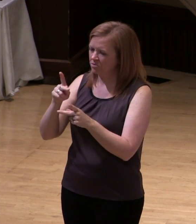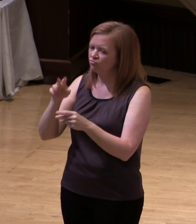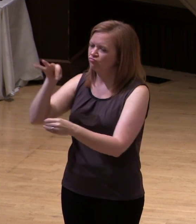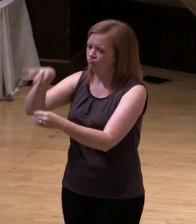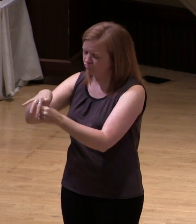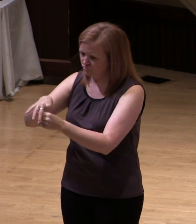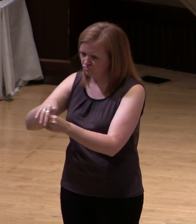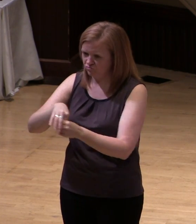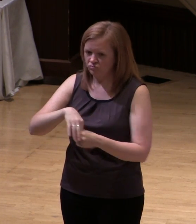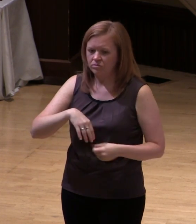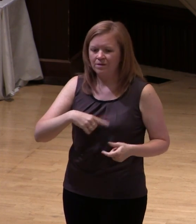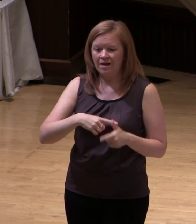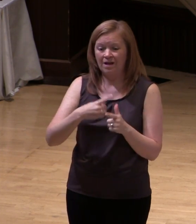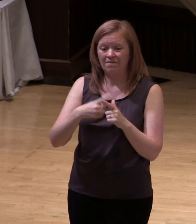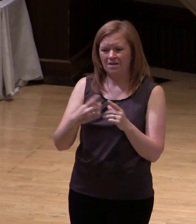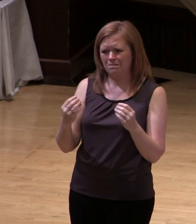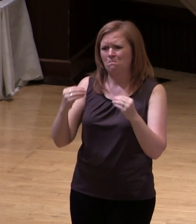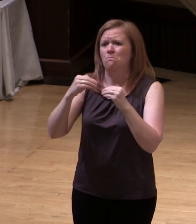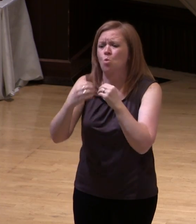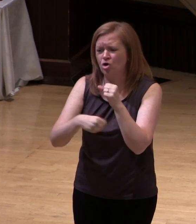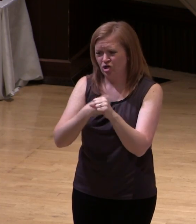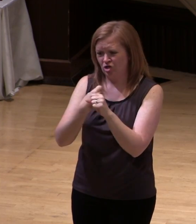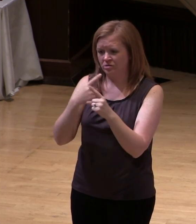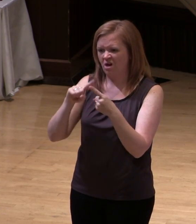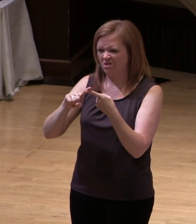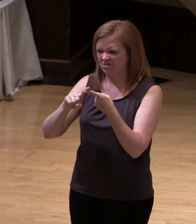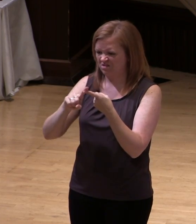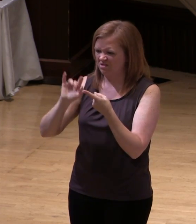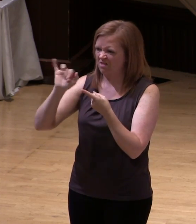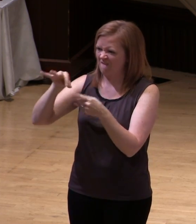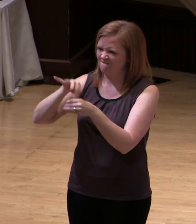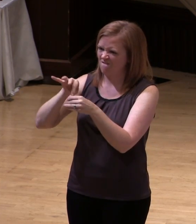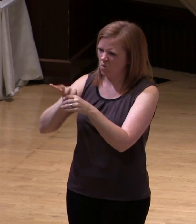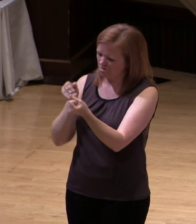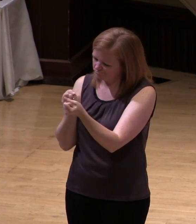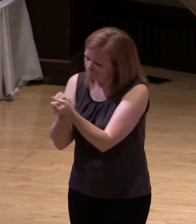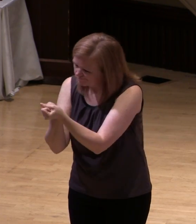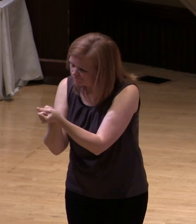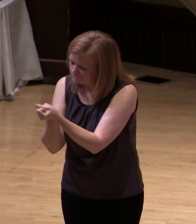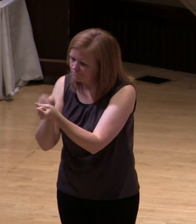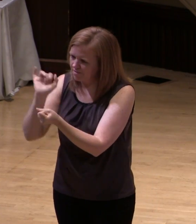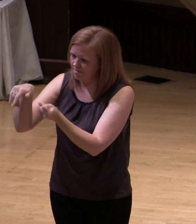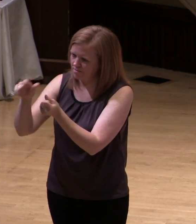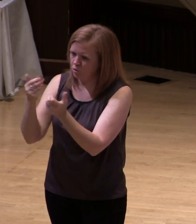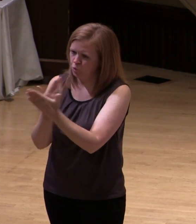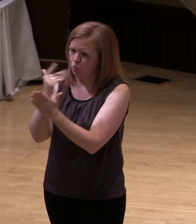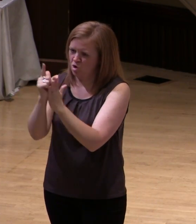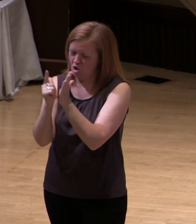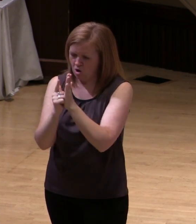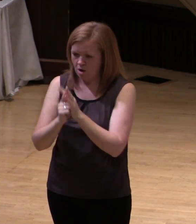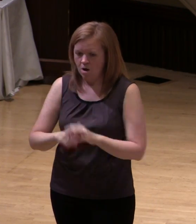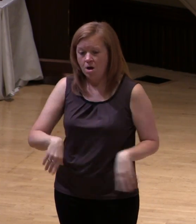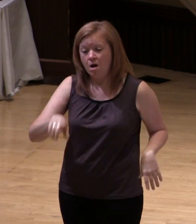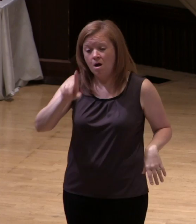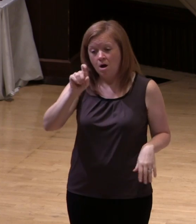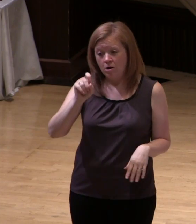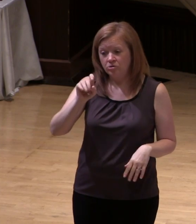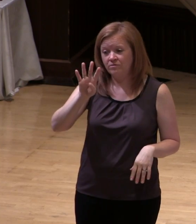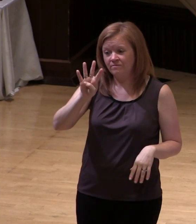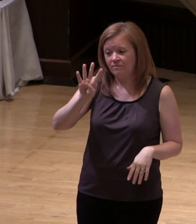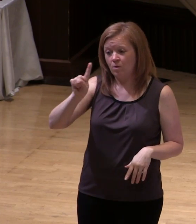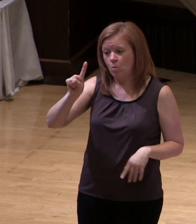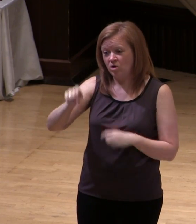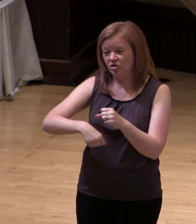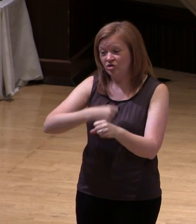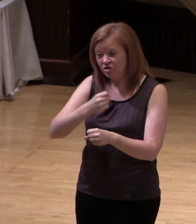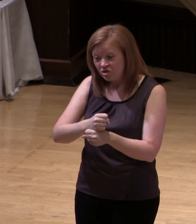years before the Voting Rights Act would enforce that amendment. It was 141 years for women in the